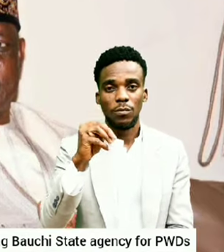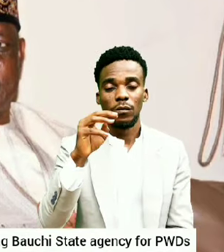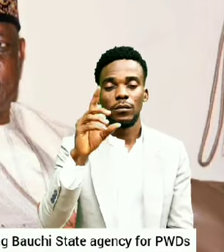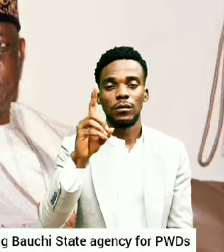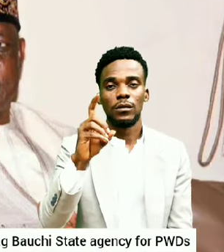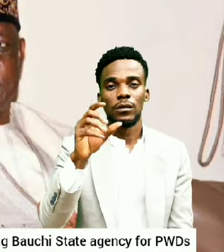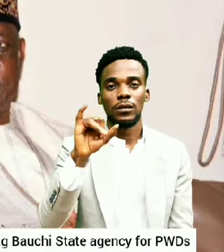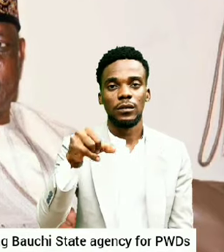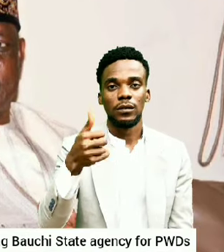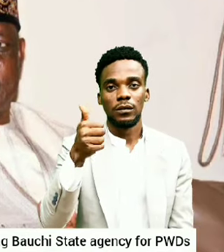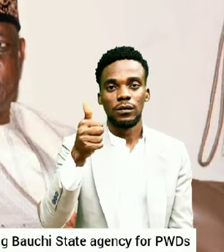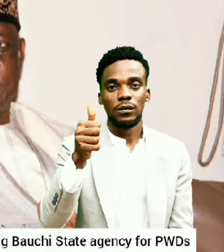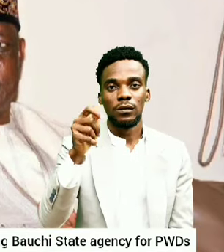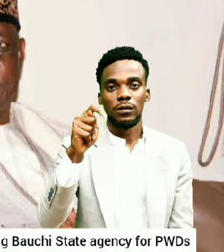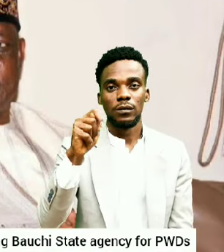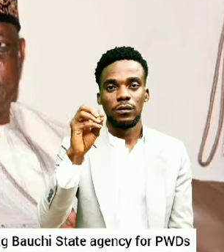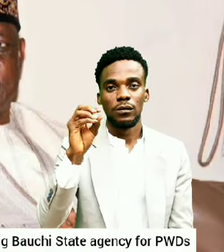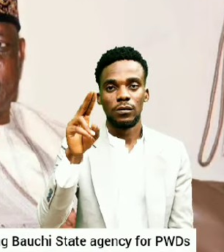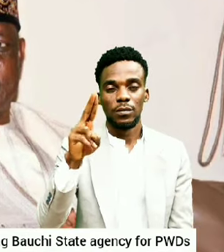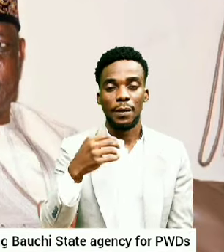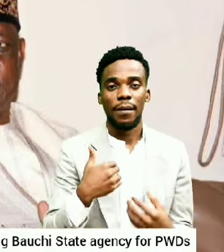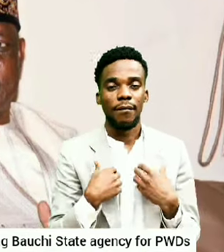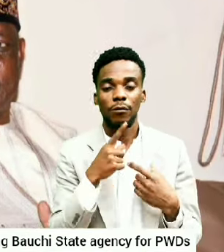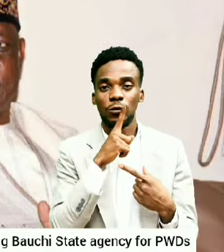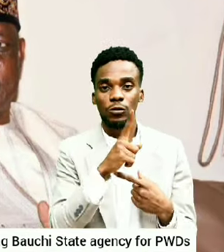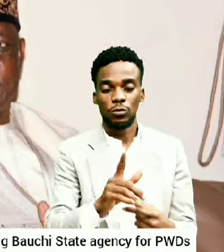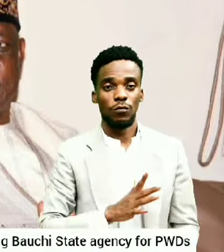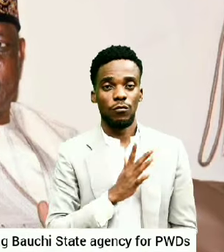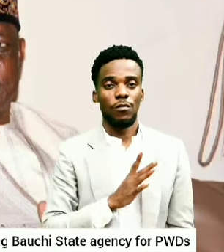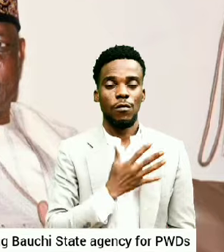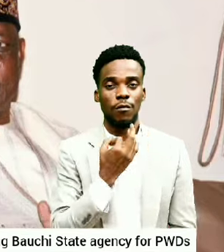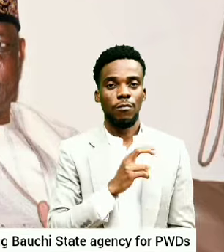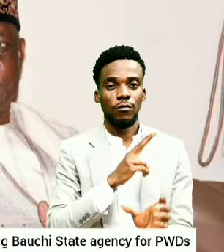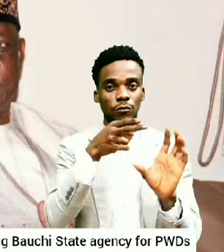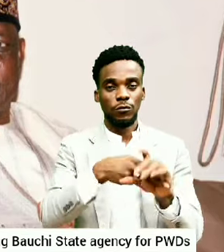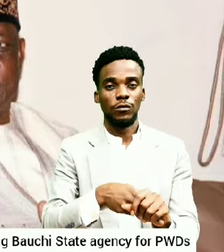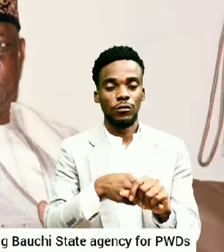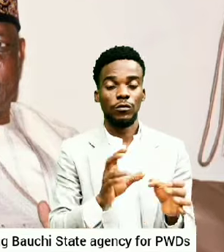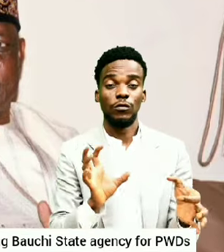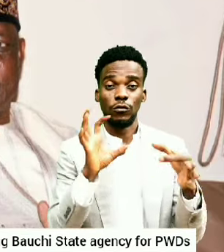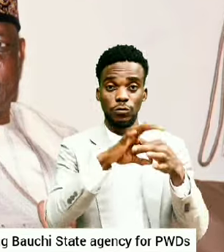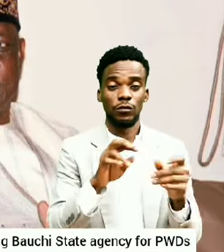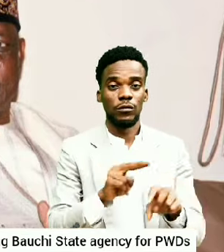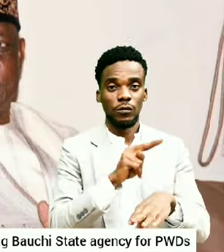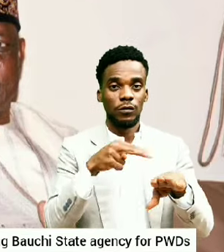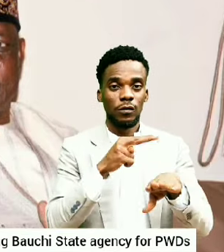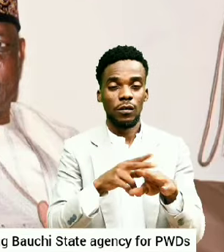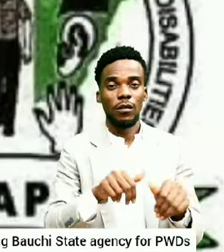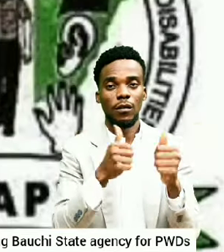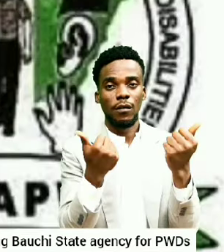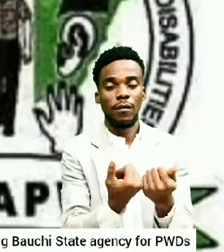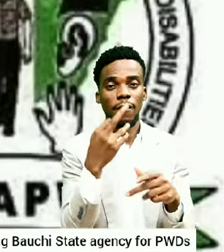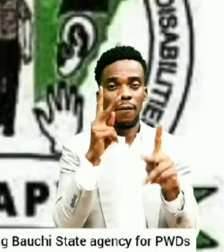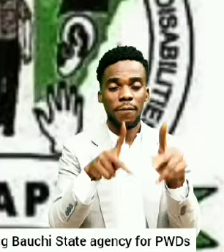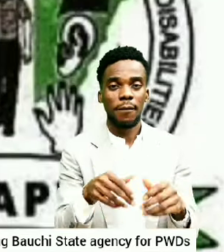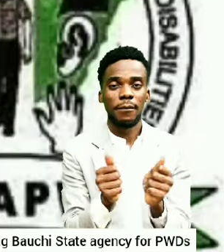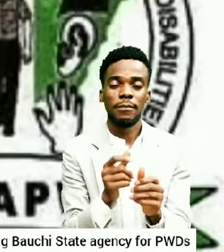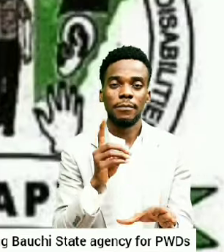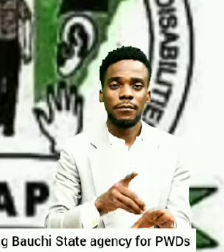assured officials of the Joint National Association of Persons with Disabilities,